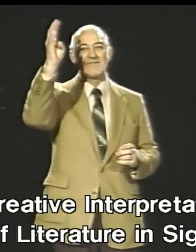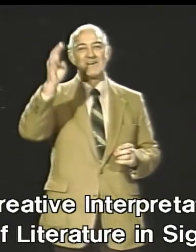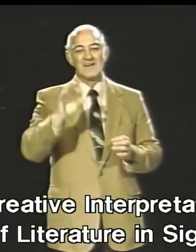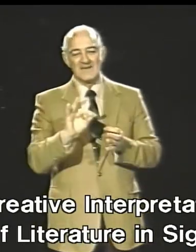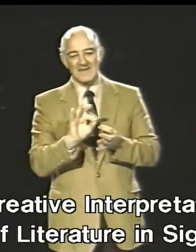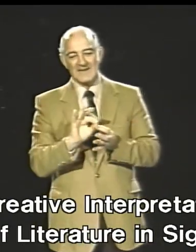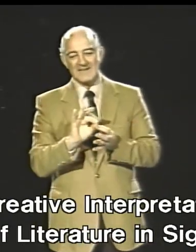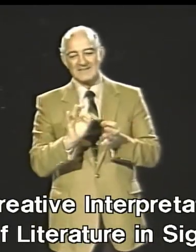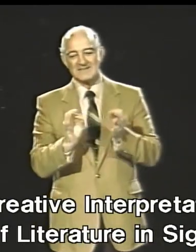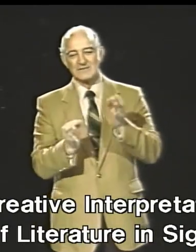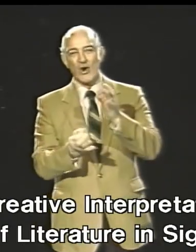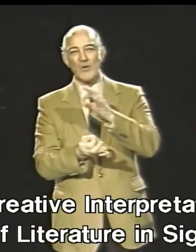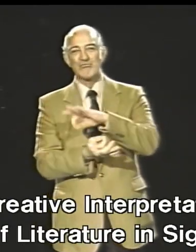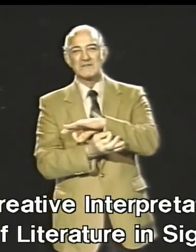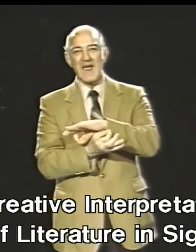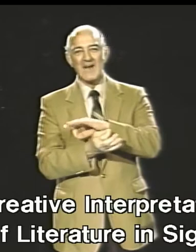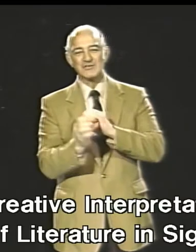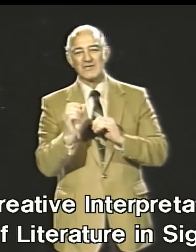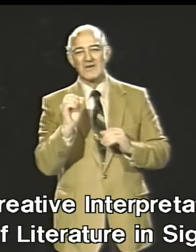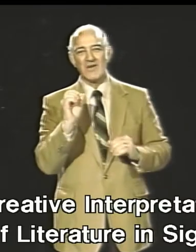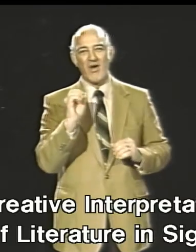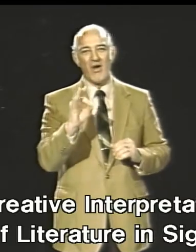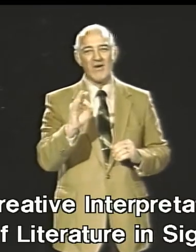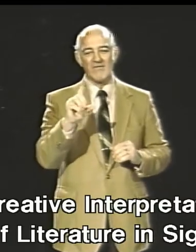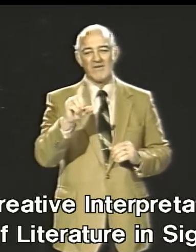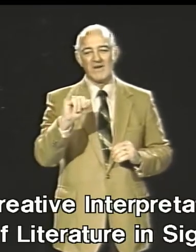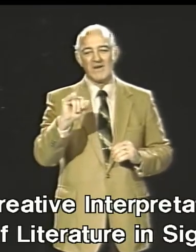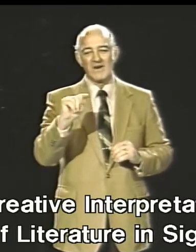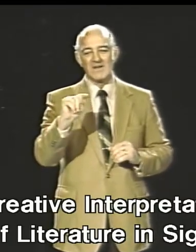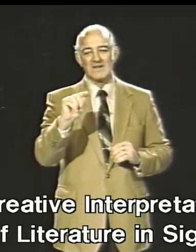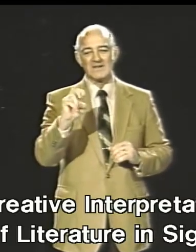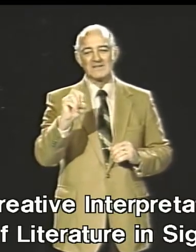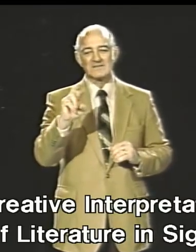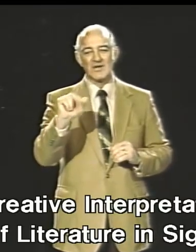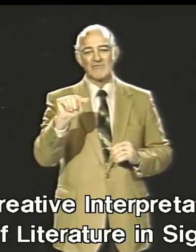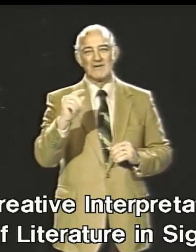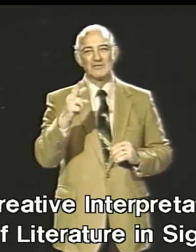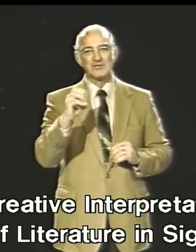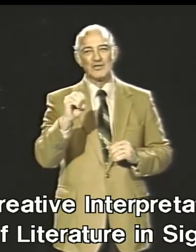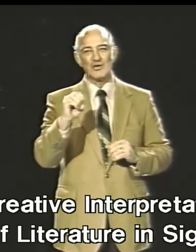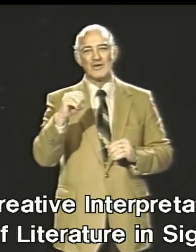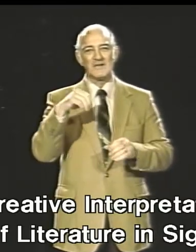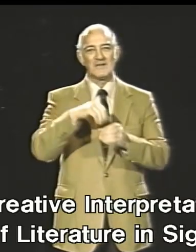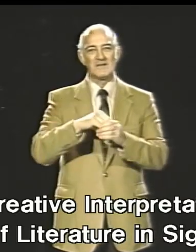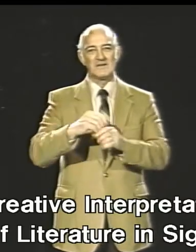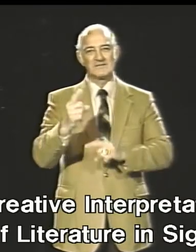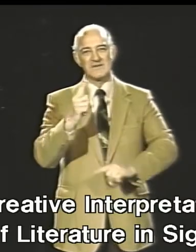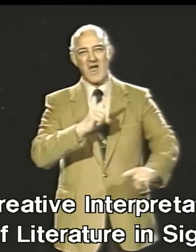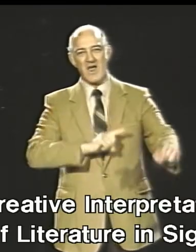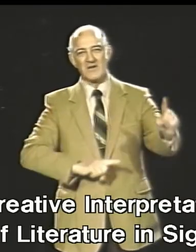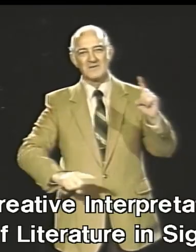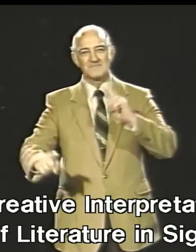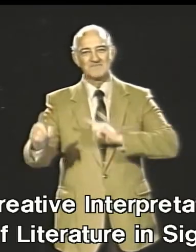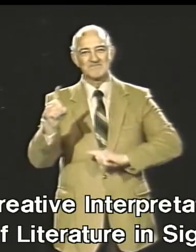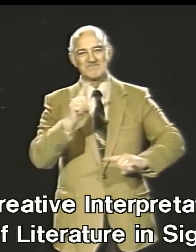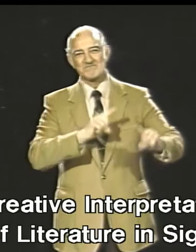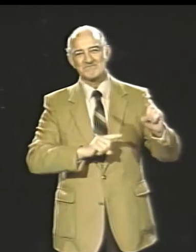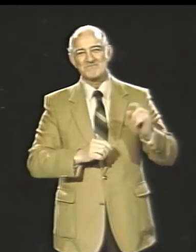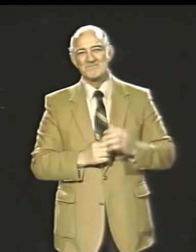creative interpretation of literature in signs.